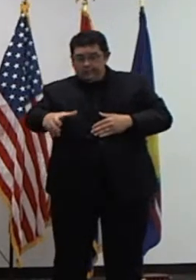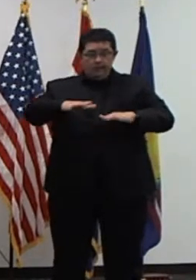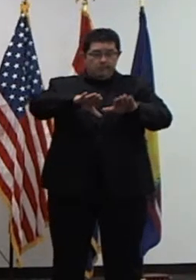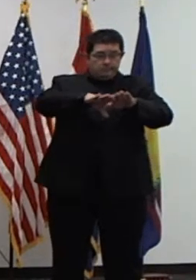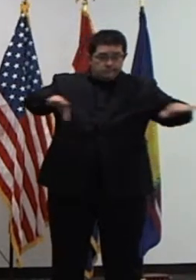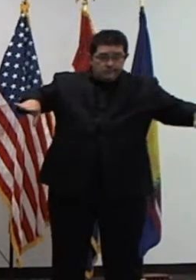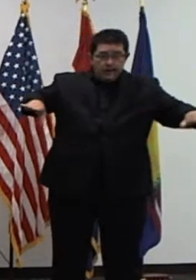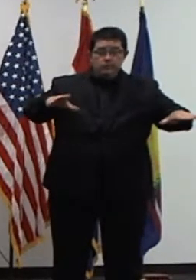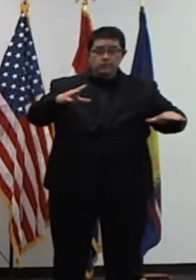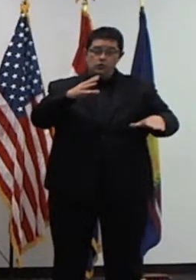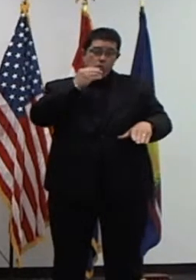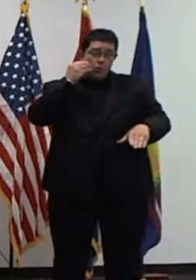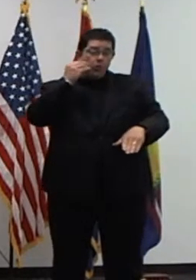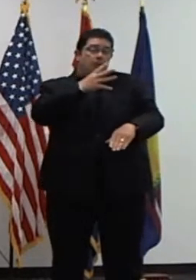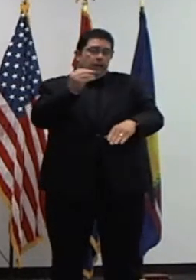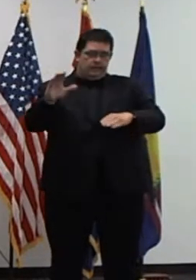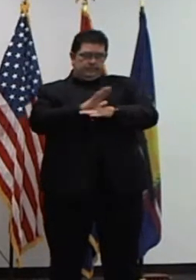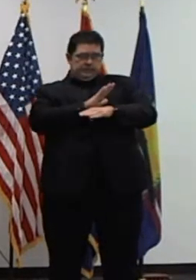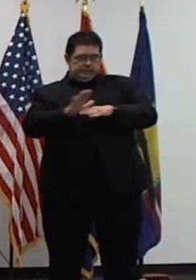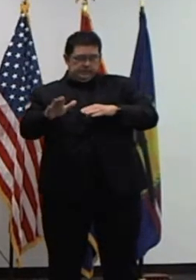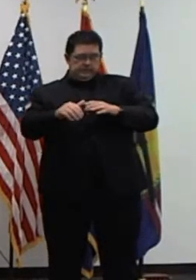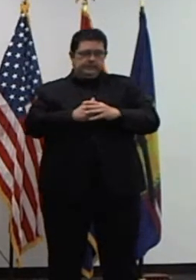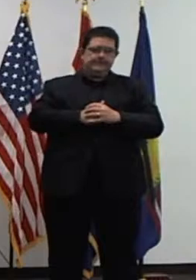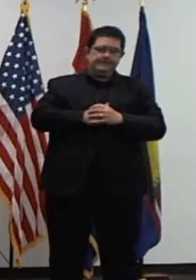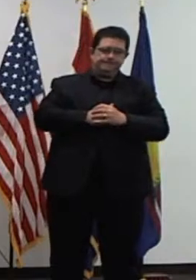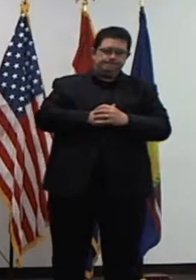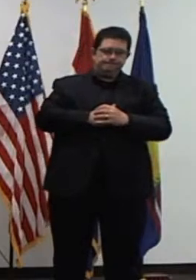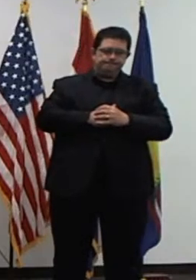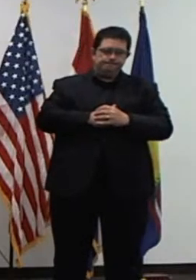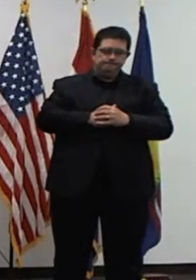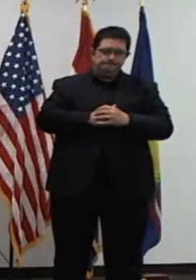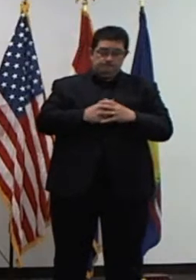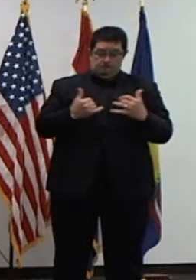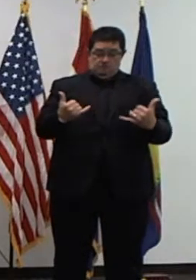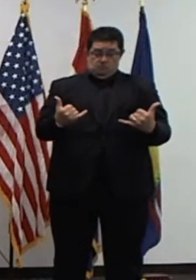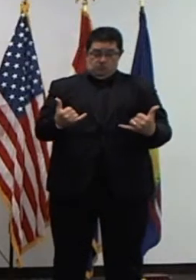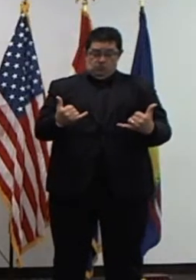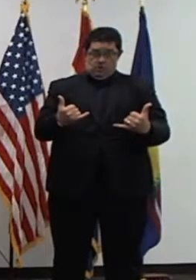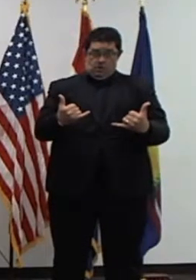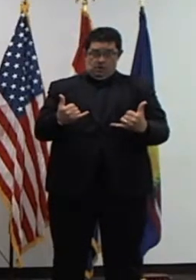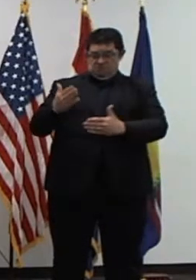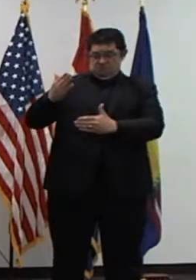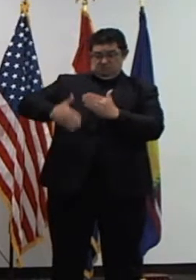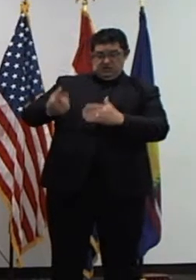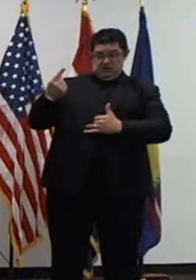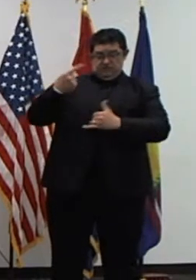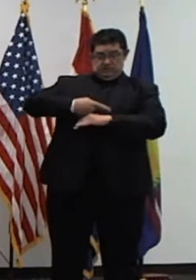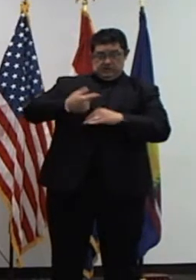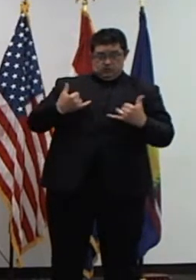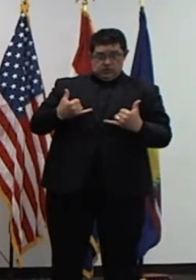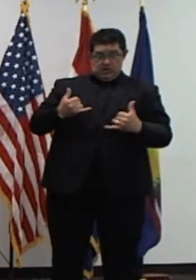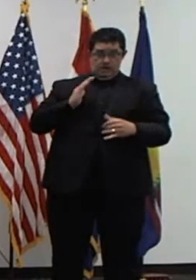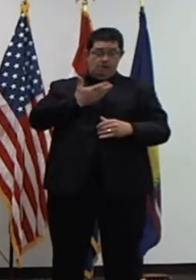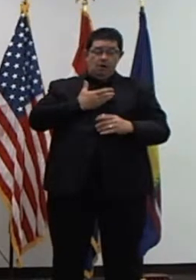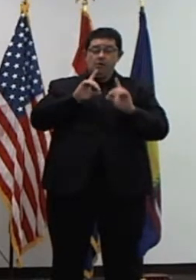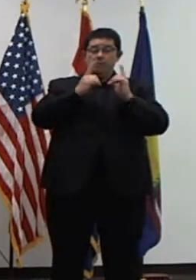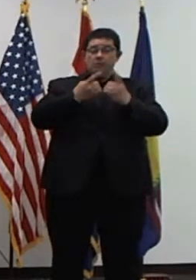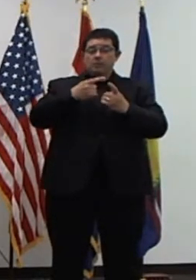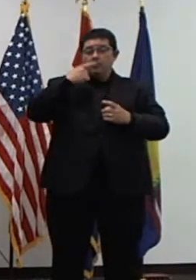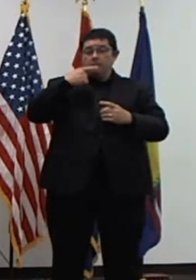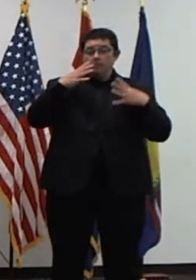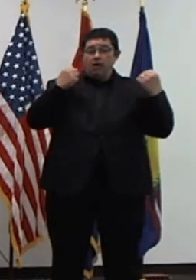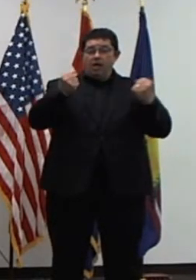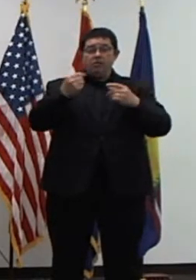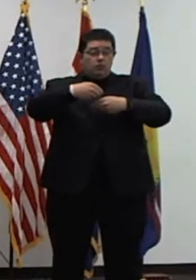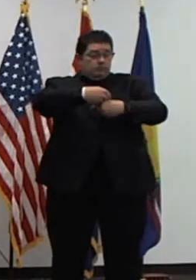also in our places of business. By the end of the day today, our St. Louis County Department of Public Health will have distributed